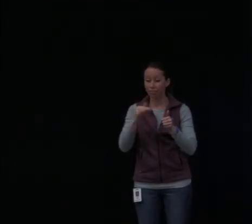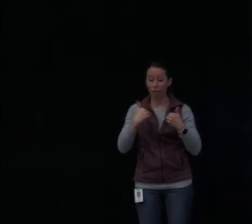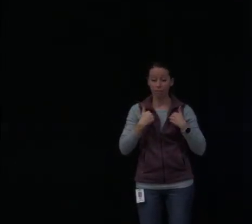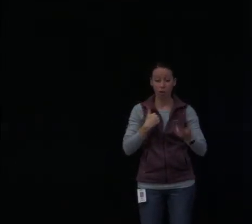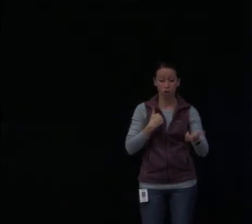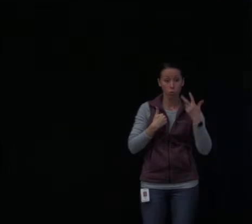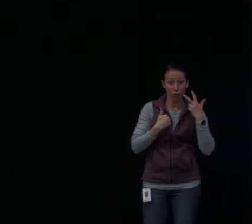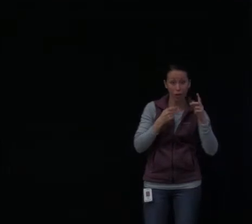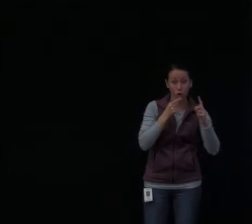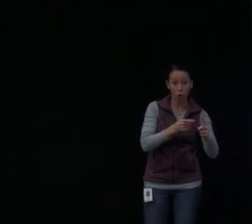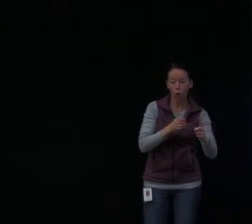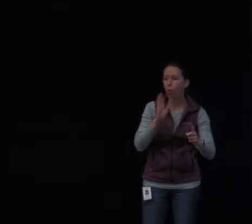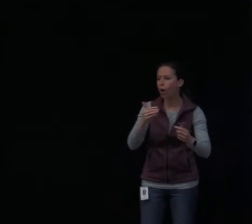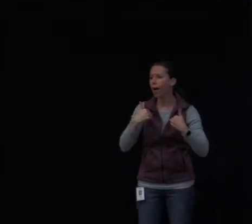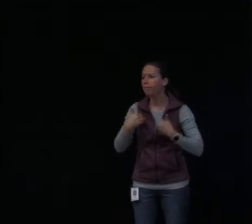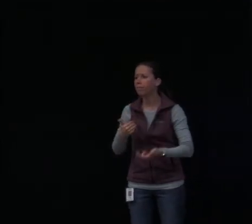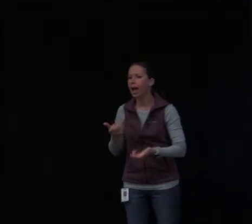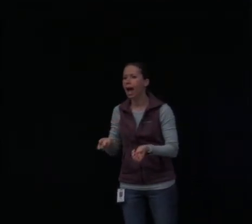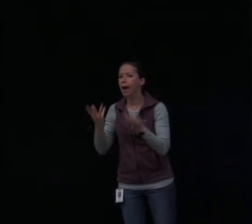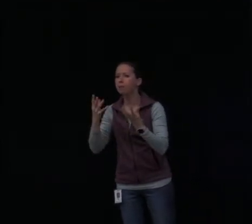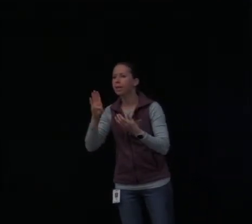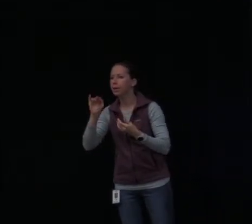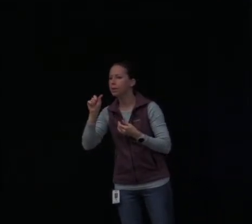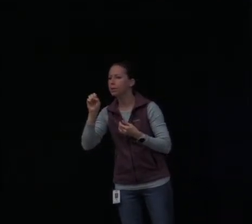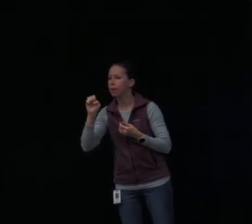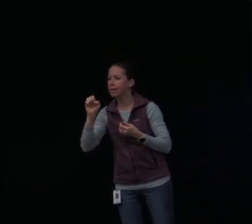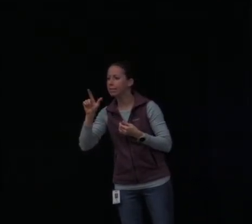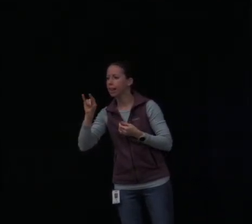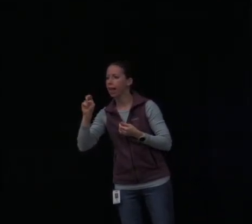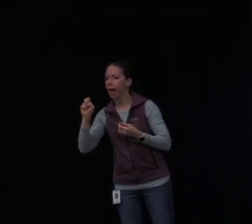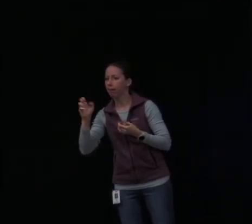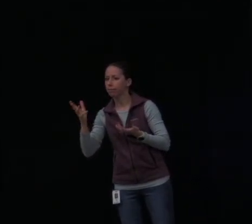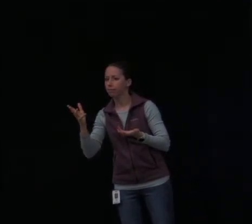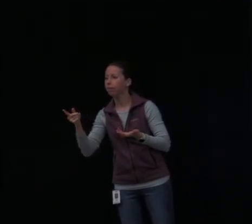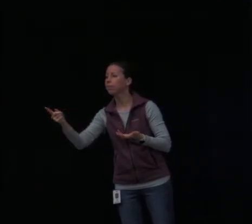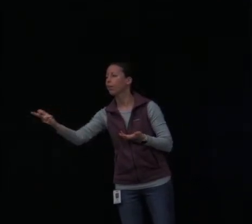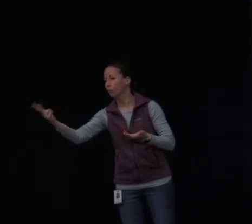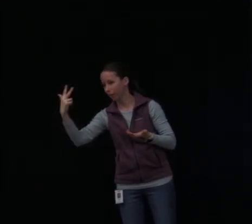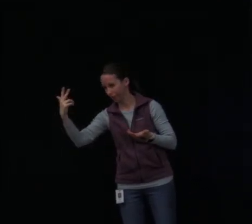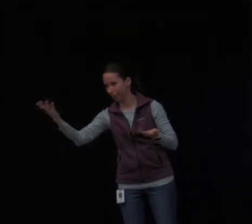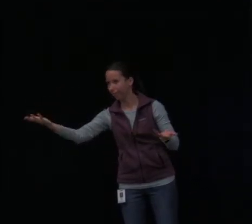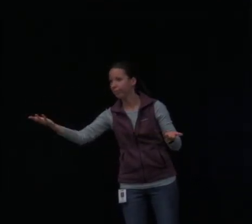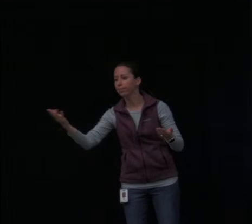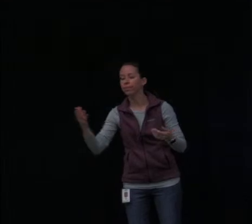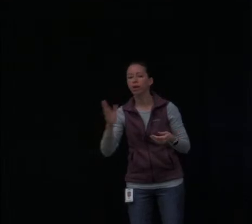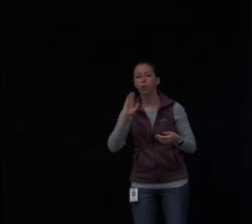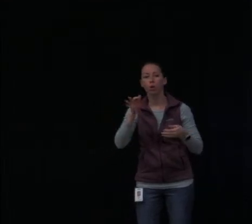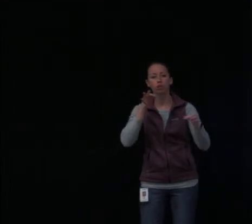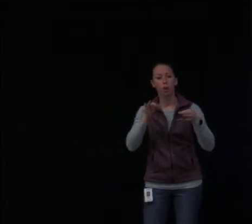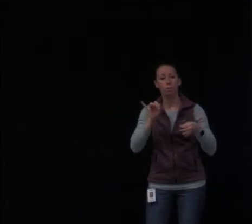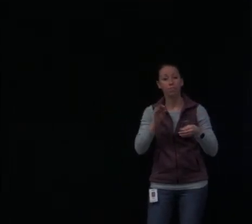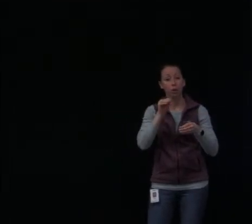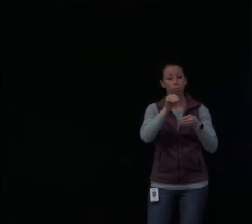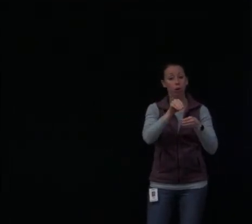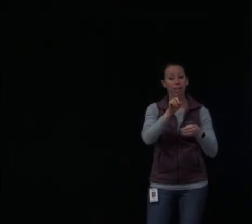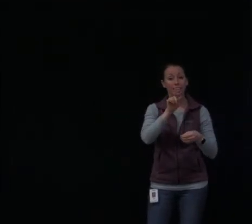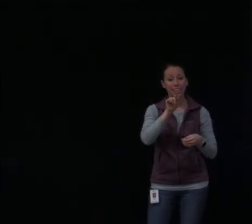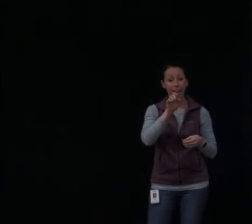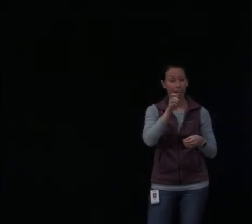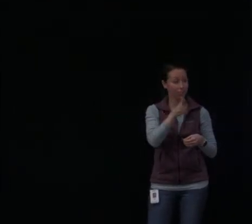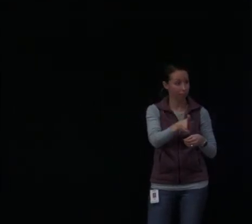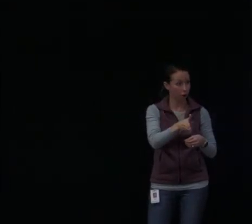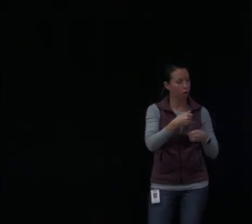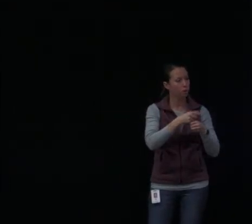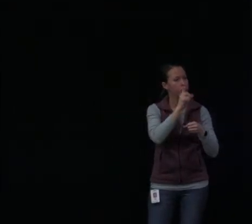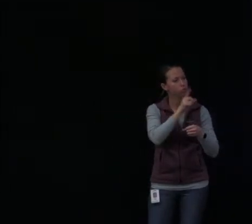baseline? 3 baseline statements. And we're going to describe, if we put data in there, make sure it's